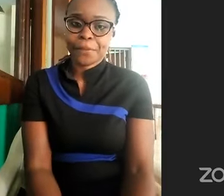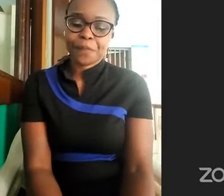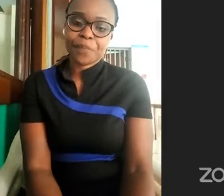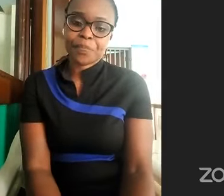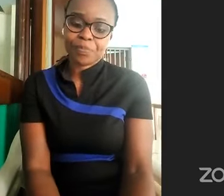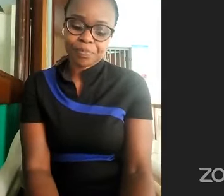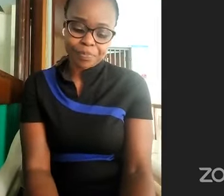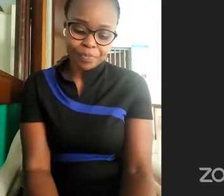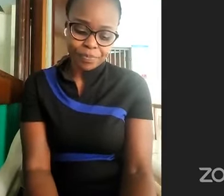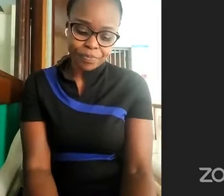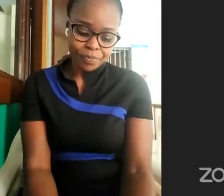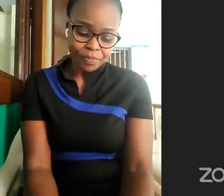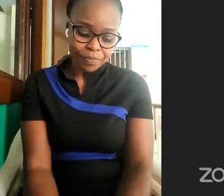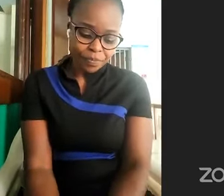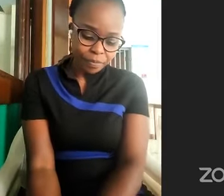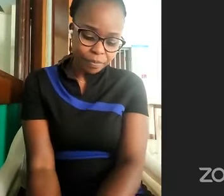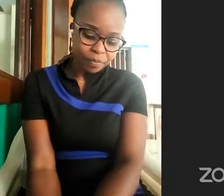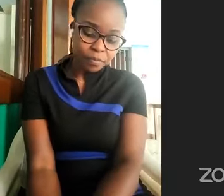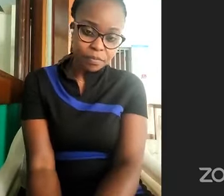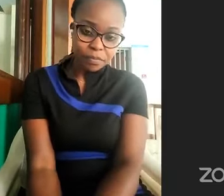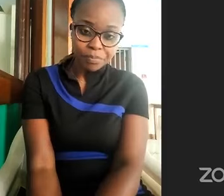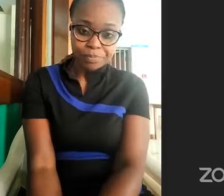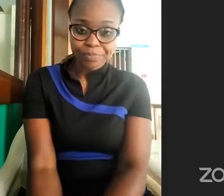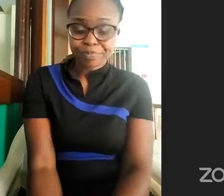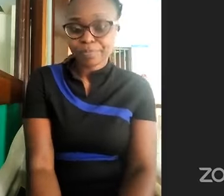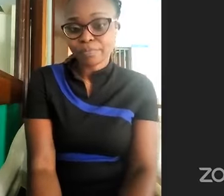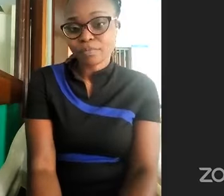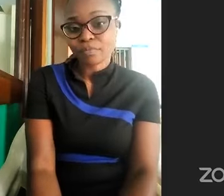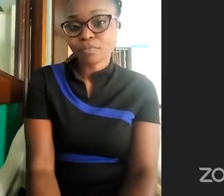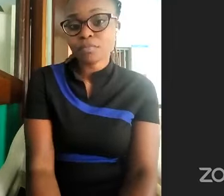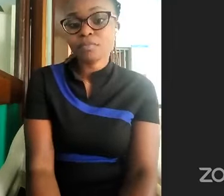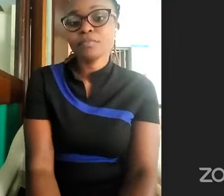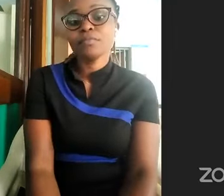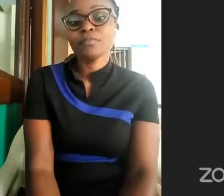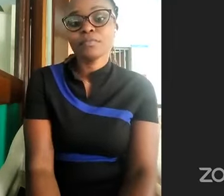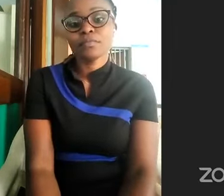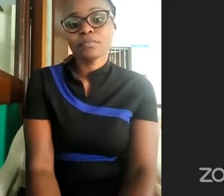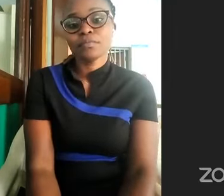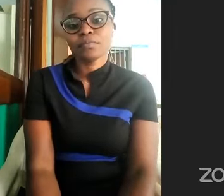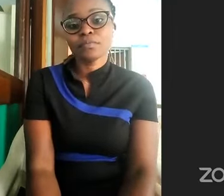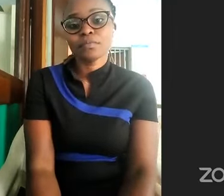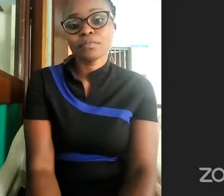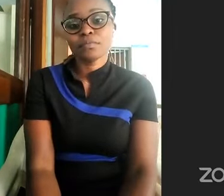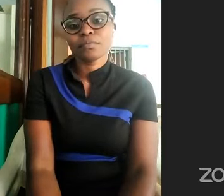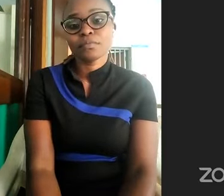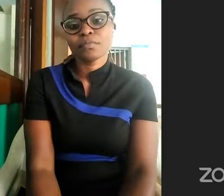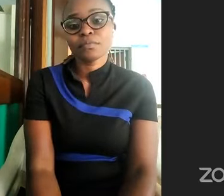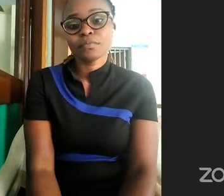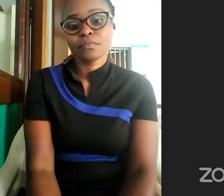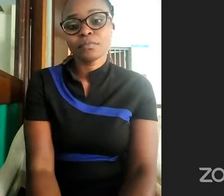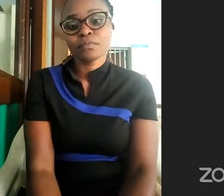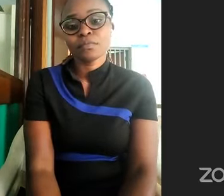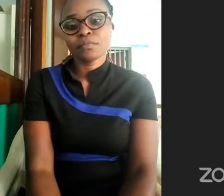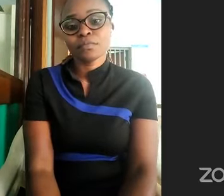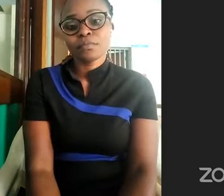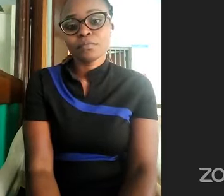Thank you so much, and. For sharing that. To our next Mama Siri, I just want